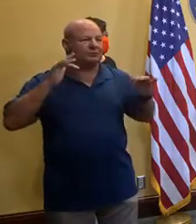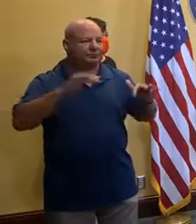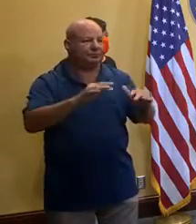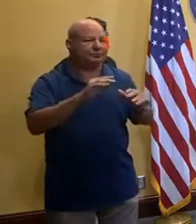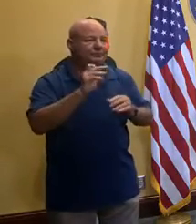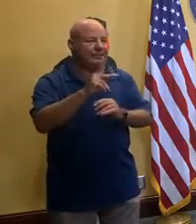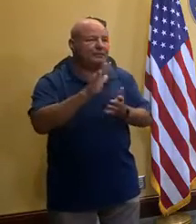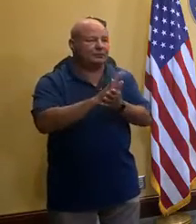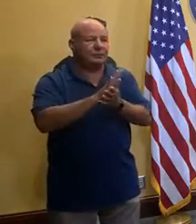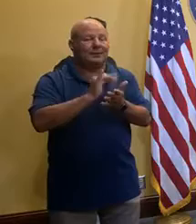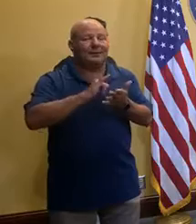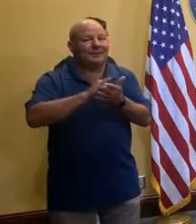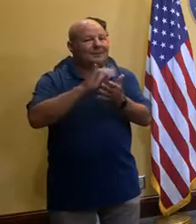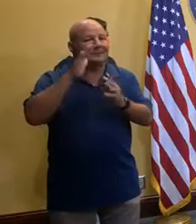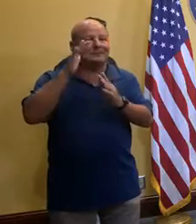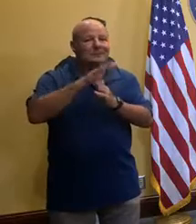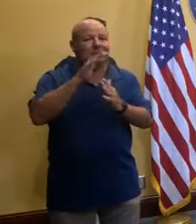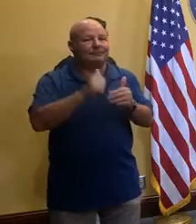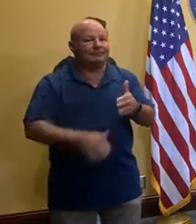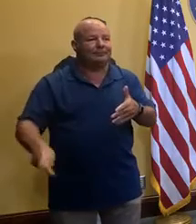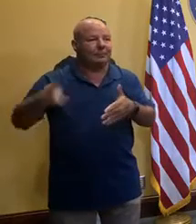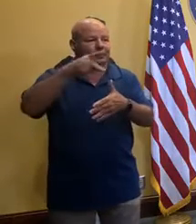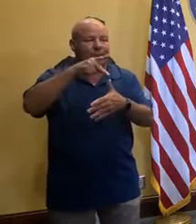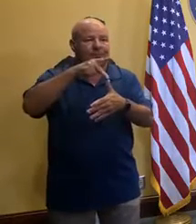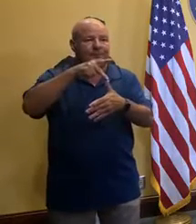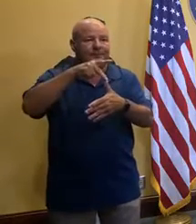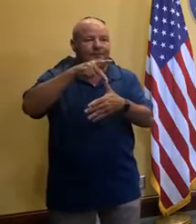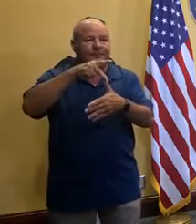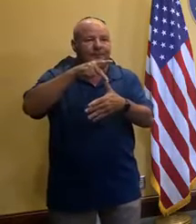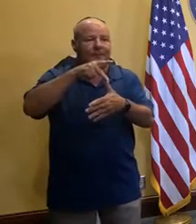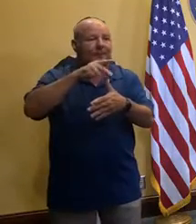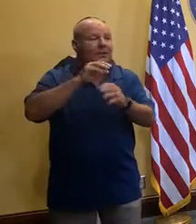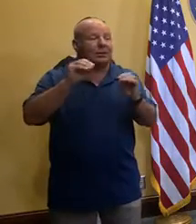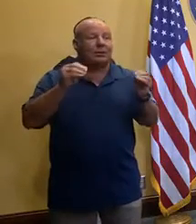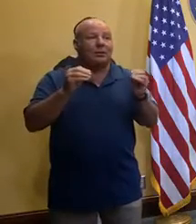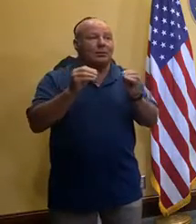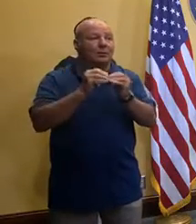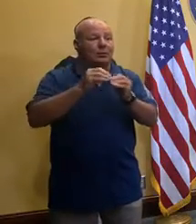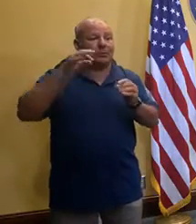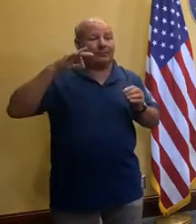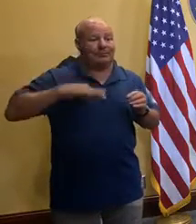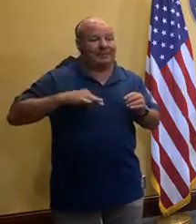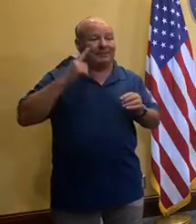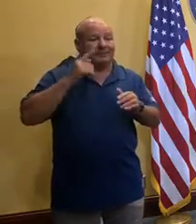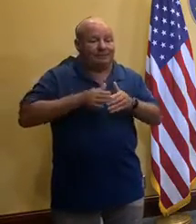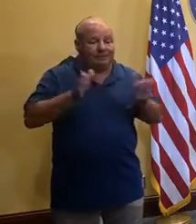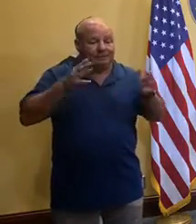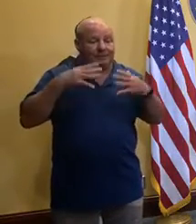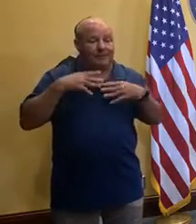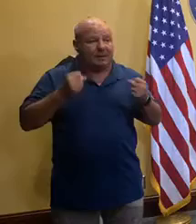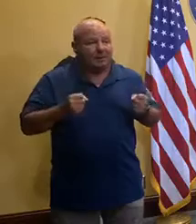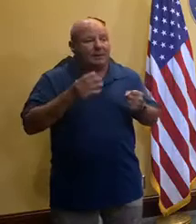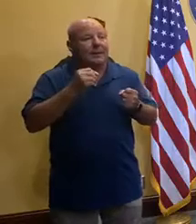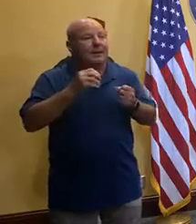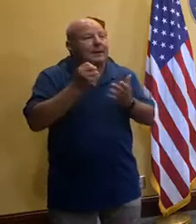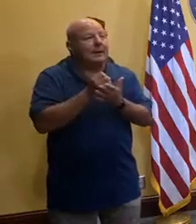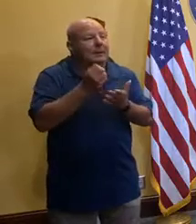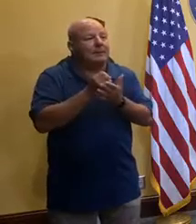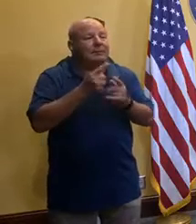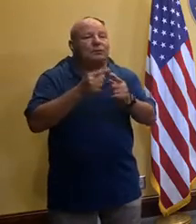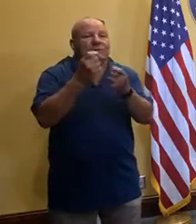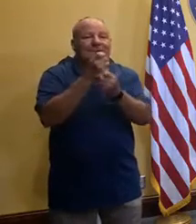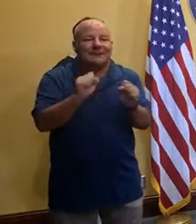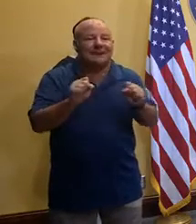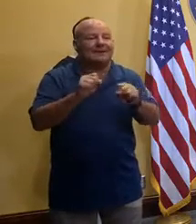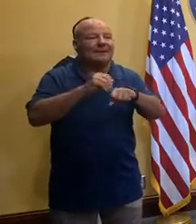our top priority. There is no greater benefit right now for public health and the economy than to safely support the return of